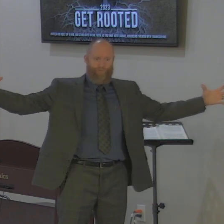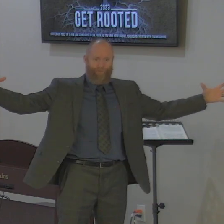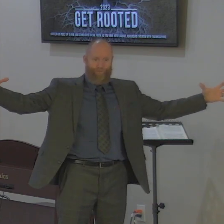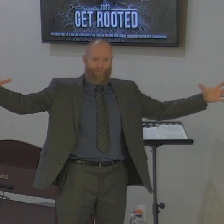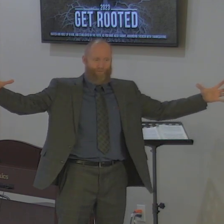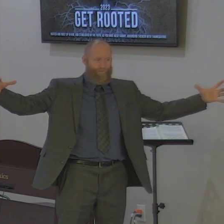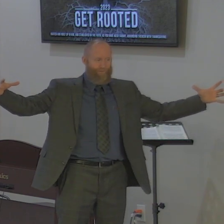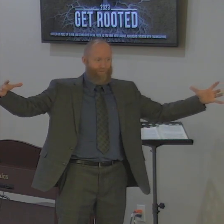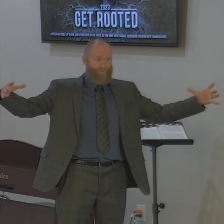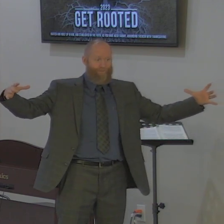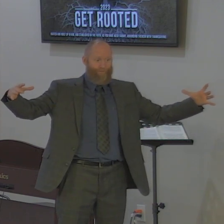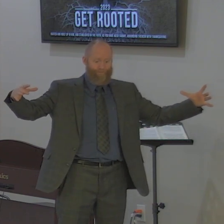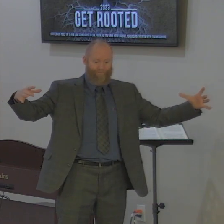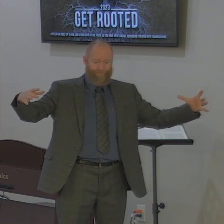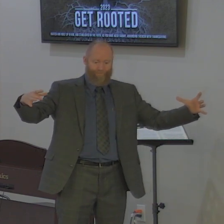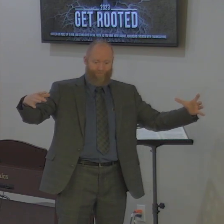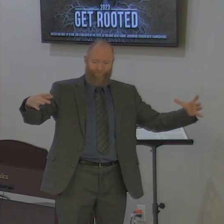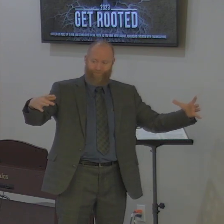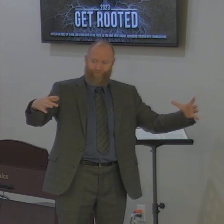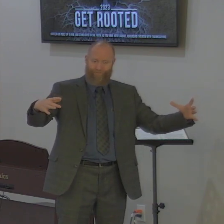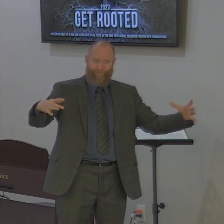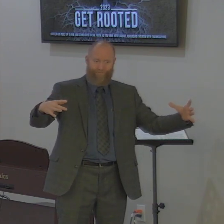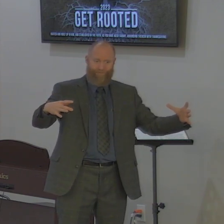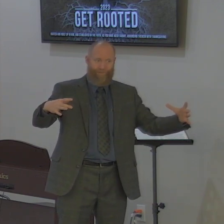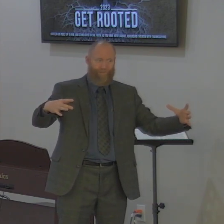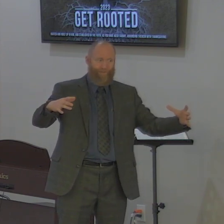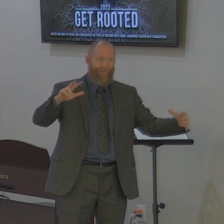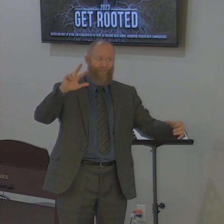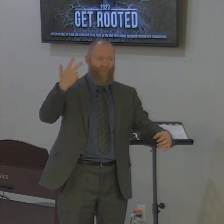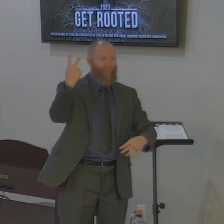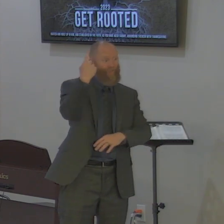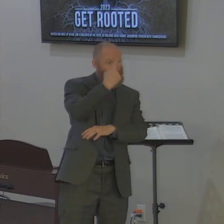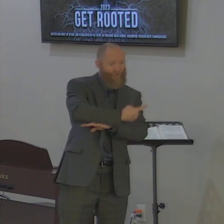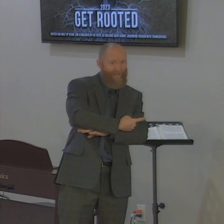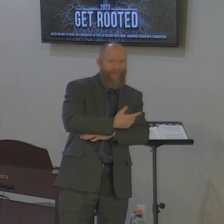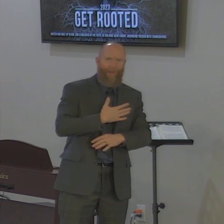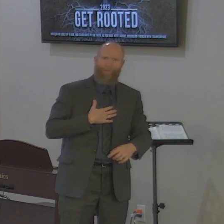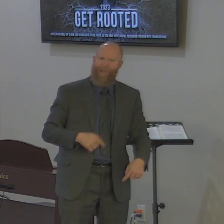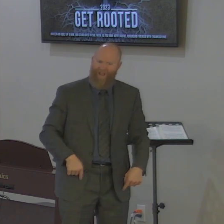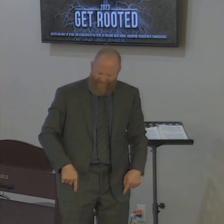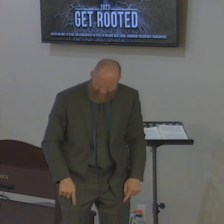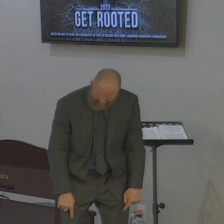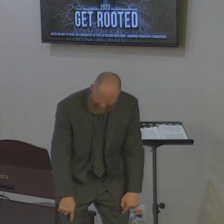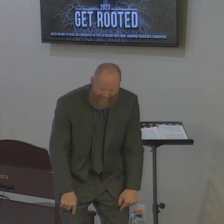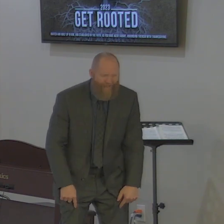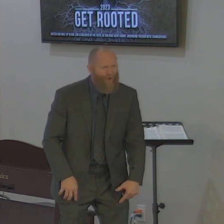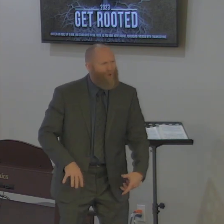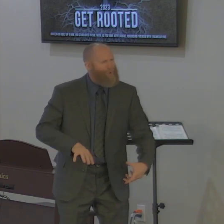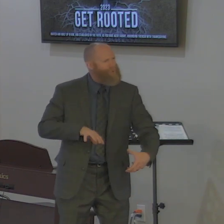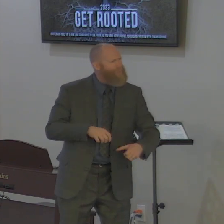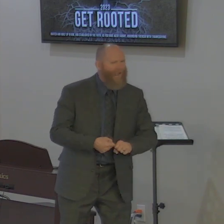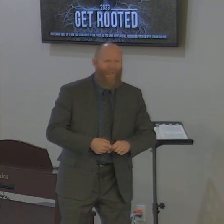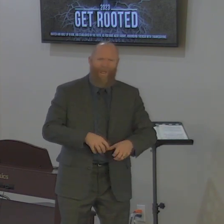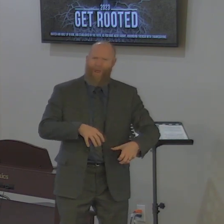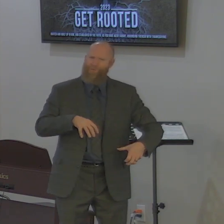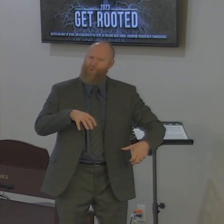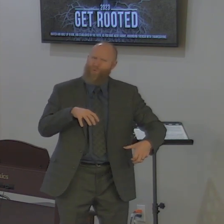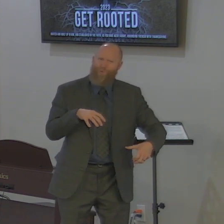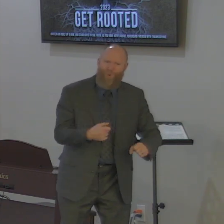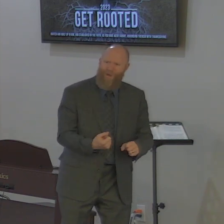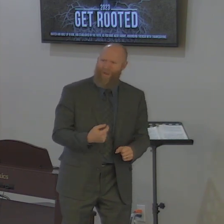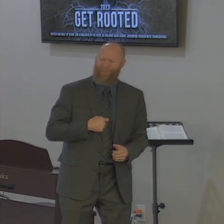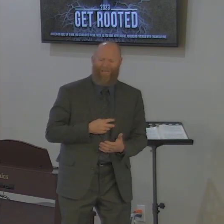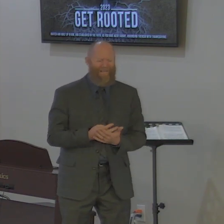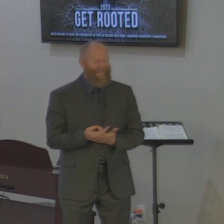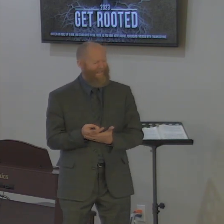third day of doing this, both of my thighs and both of my calves started cramping on me and locked up. So I'm rolling on the ground